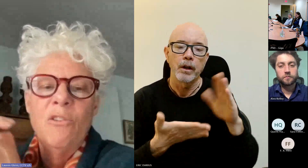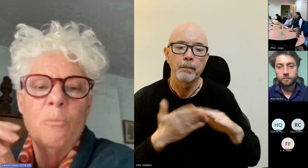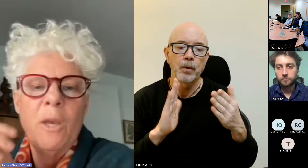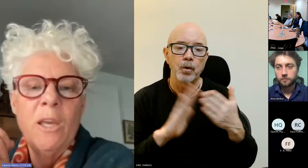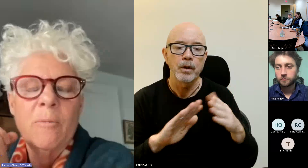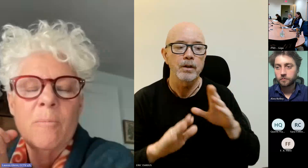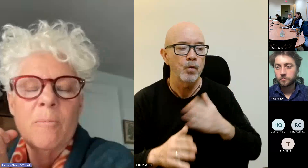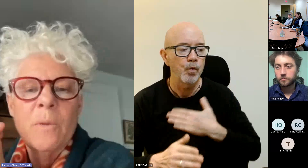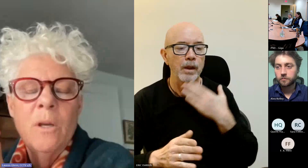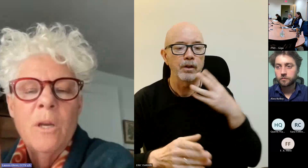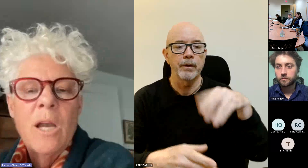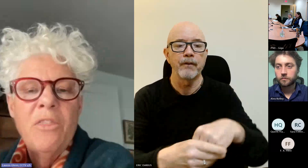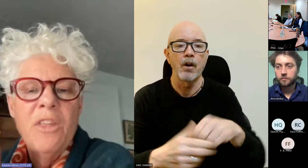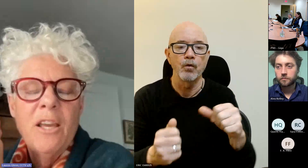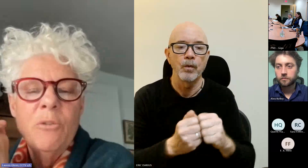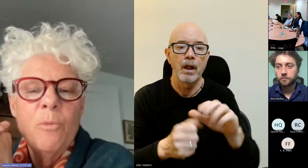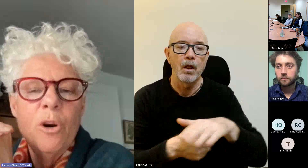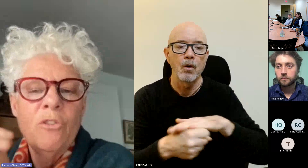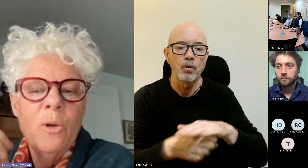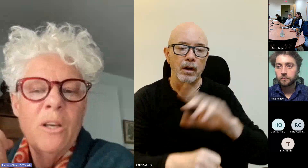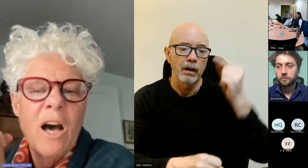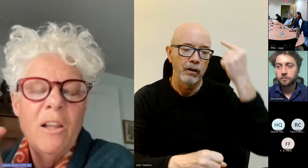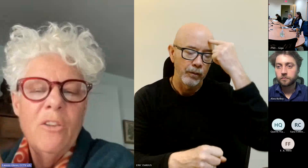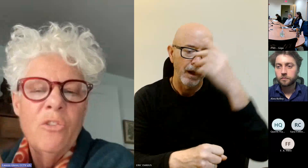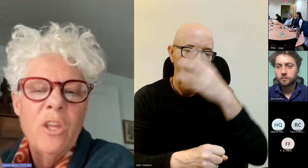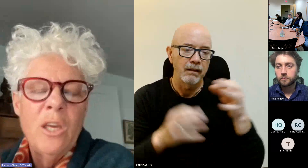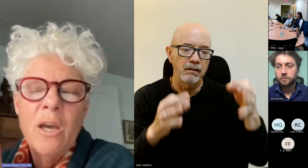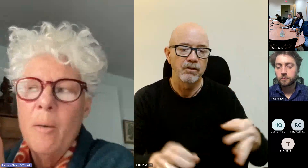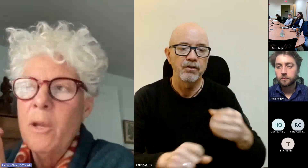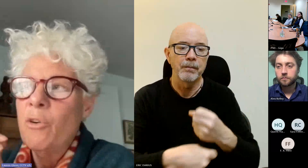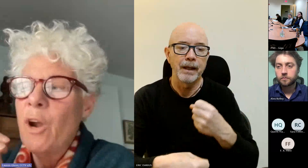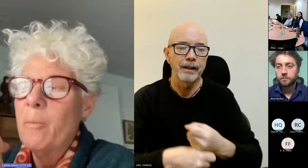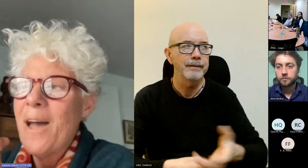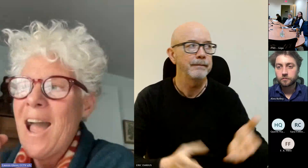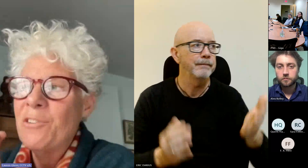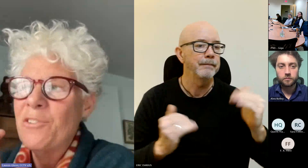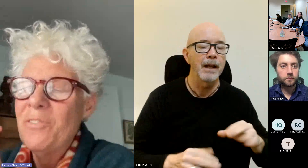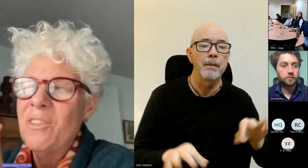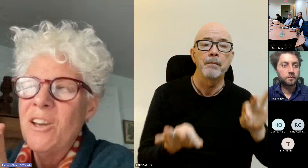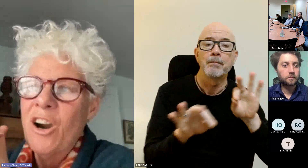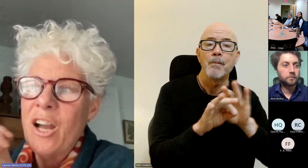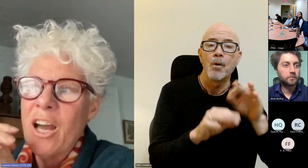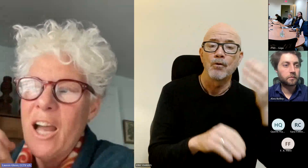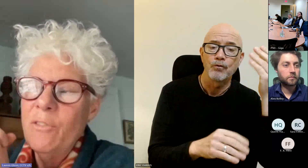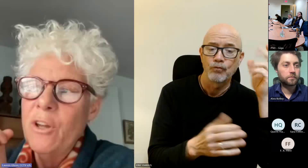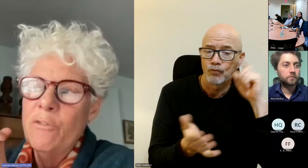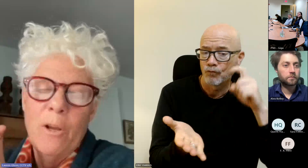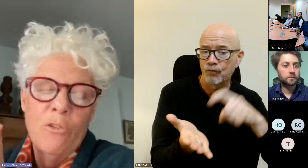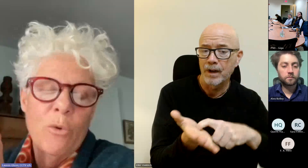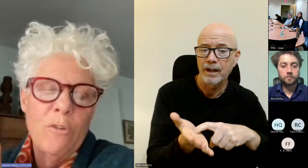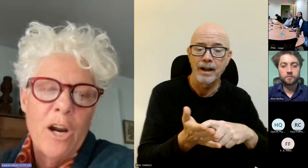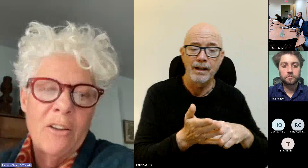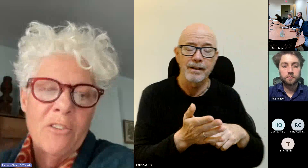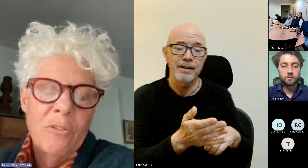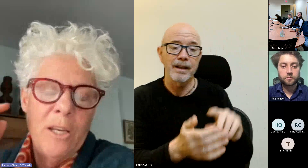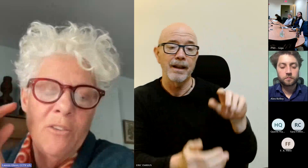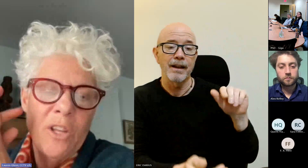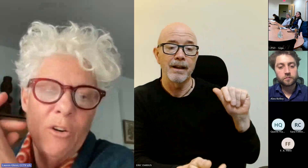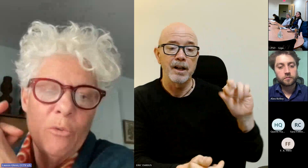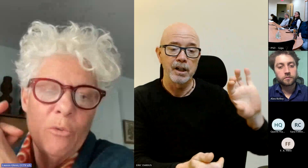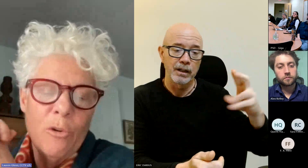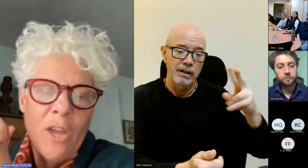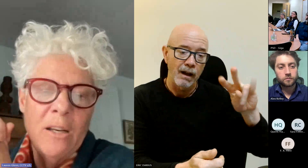and decision-making. I think it's important to acknowledge the incredible asset that the archives of Vermont's 24